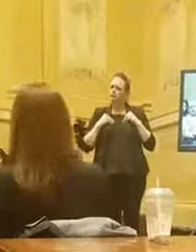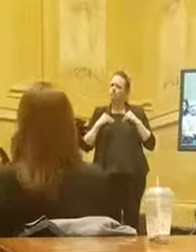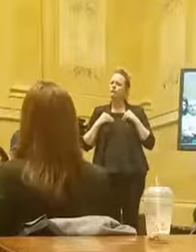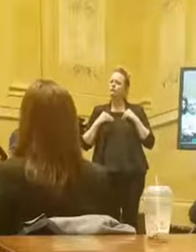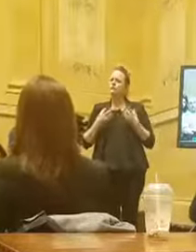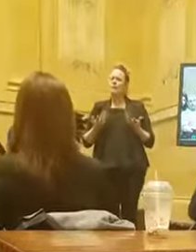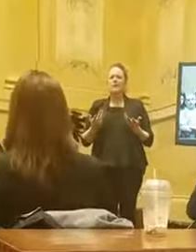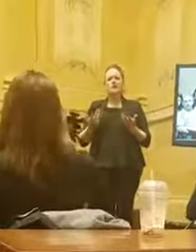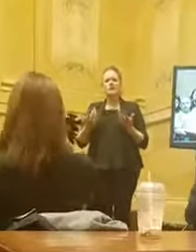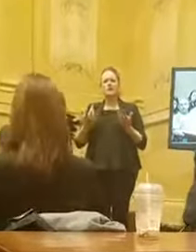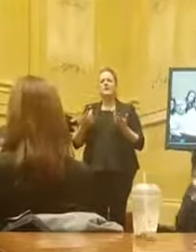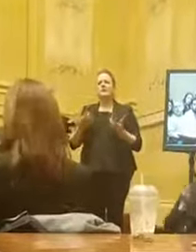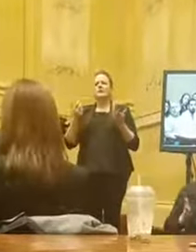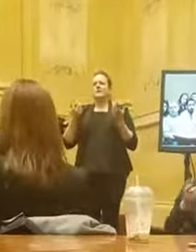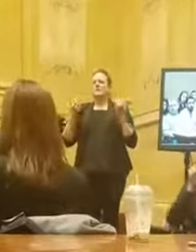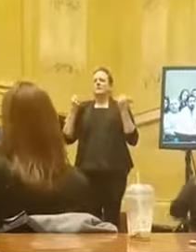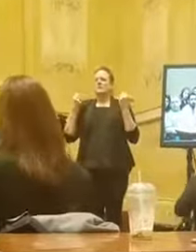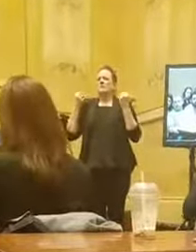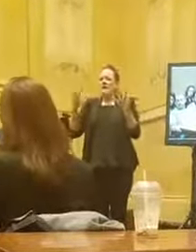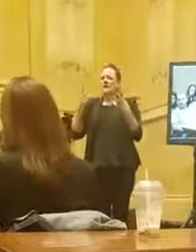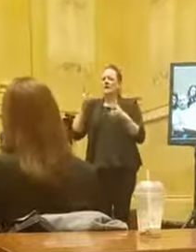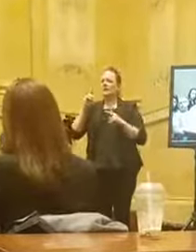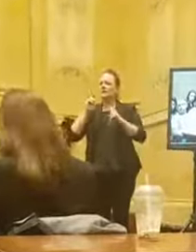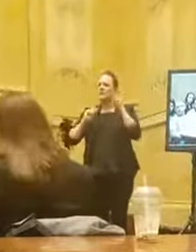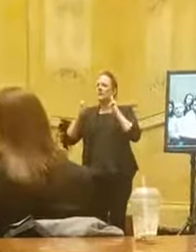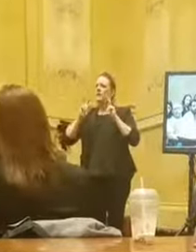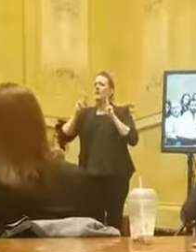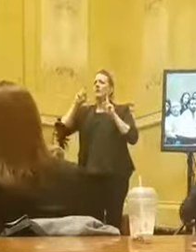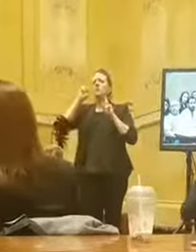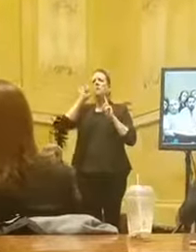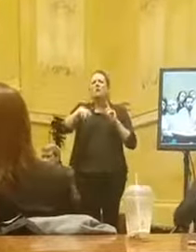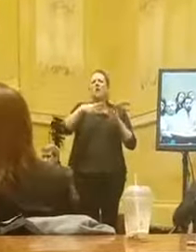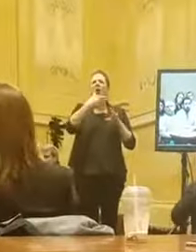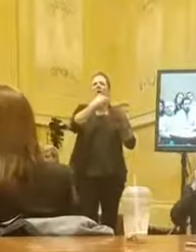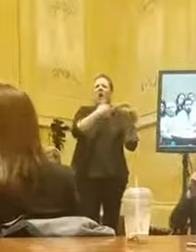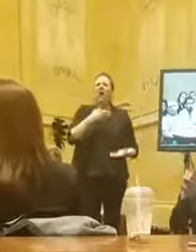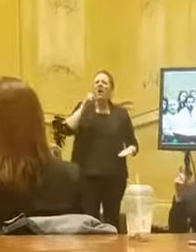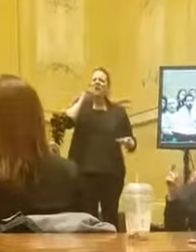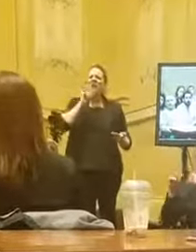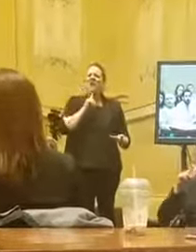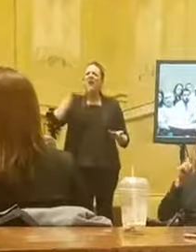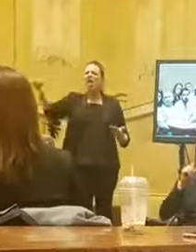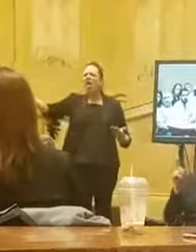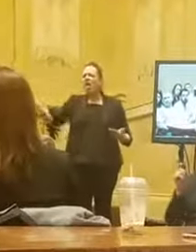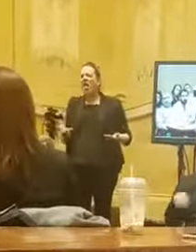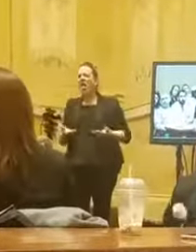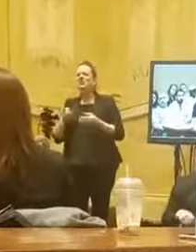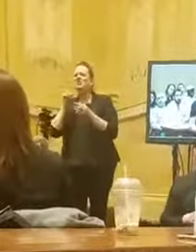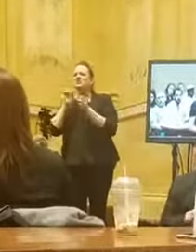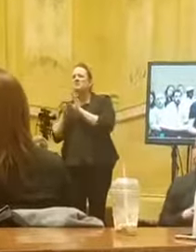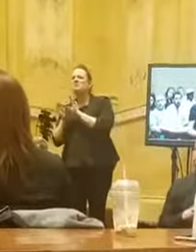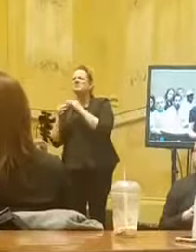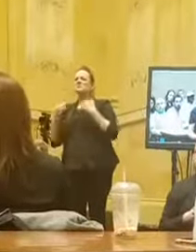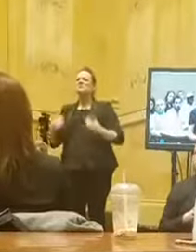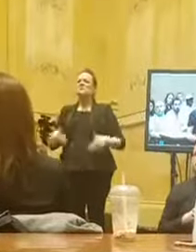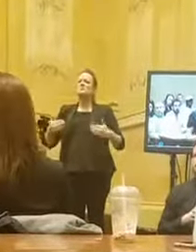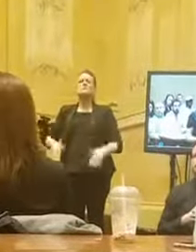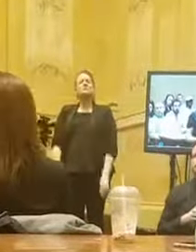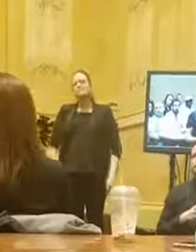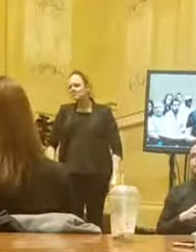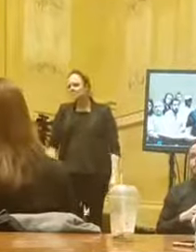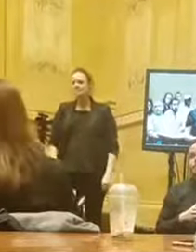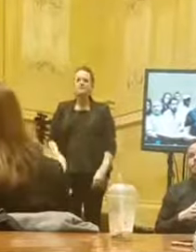day? No. Deaf people are fully capable of doing anything that we could do. Anything. We just can't hear. And for